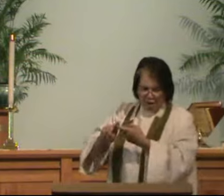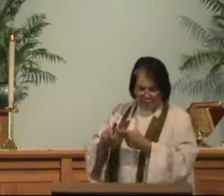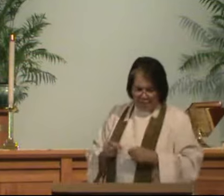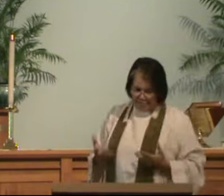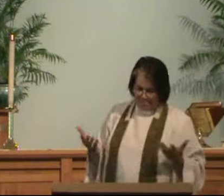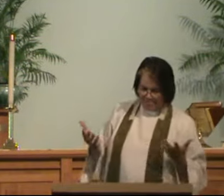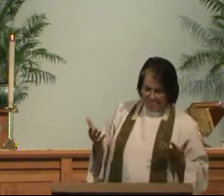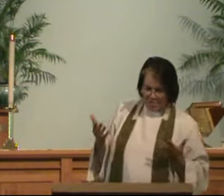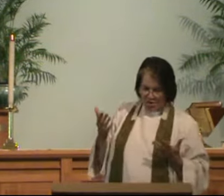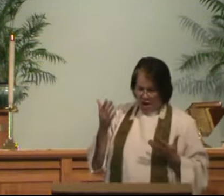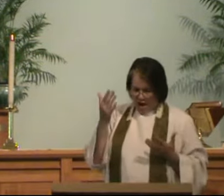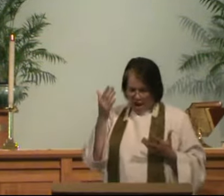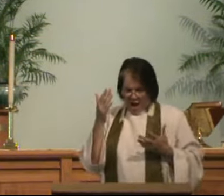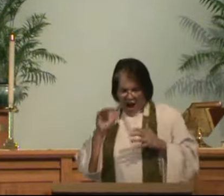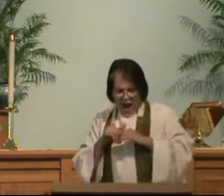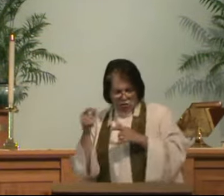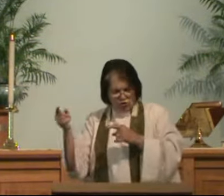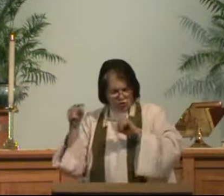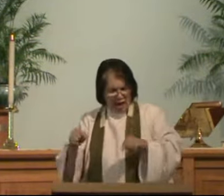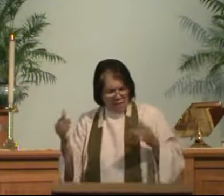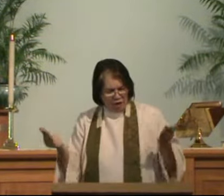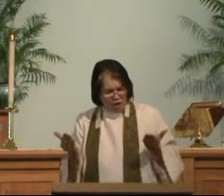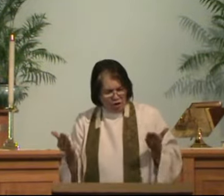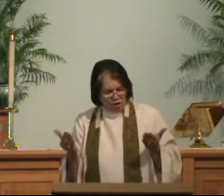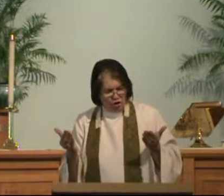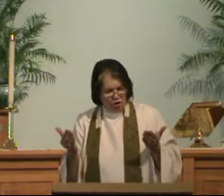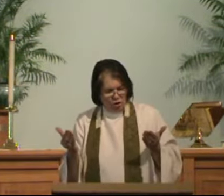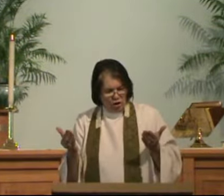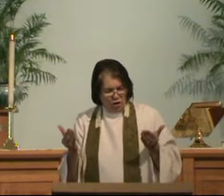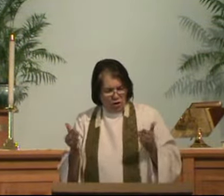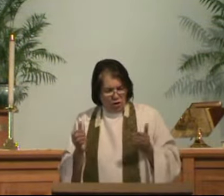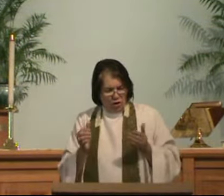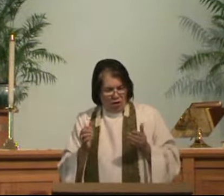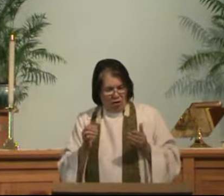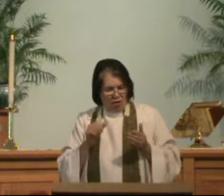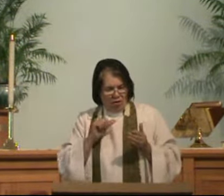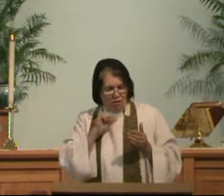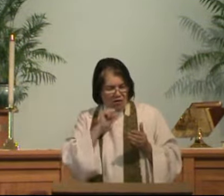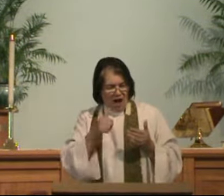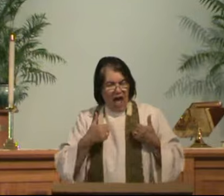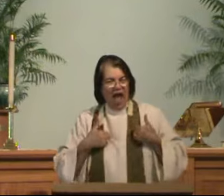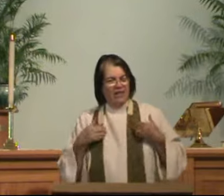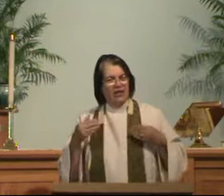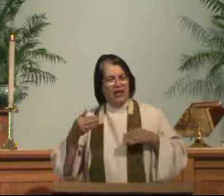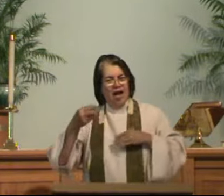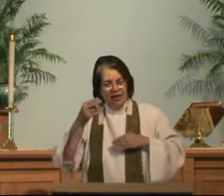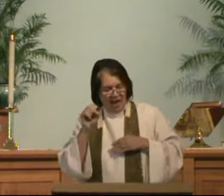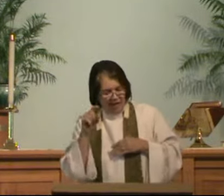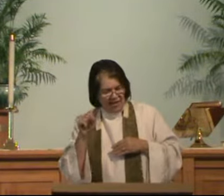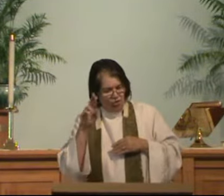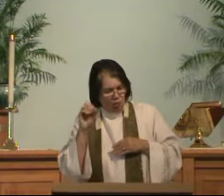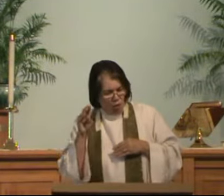'Friend, how you came here not having a guest